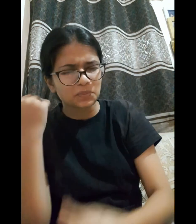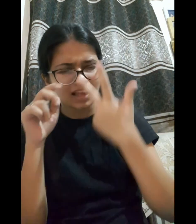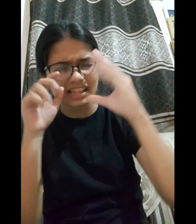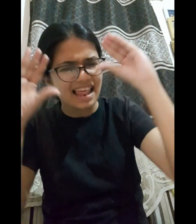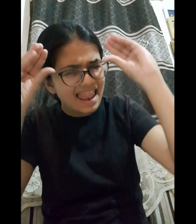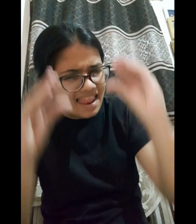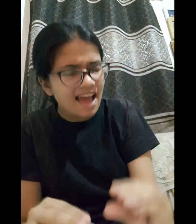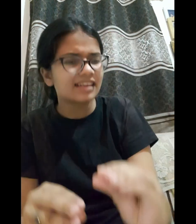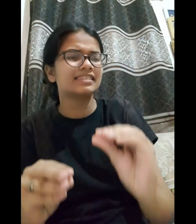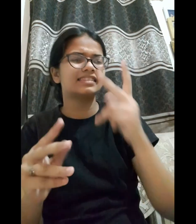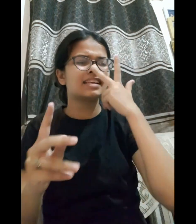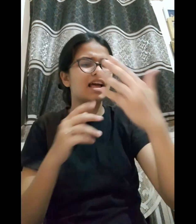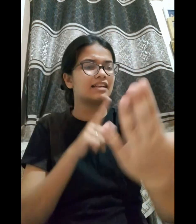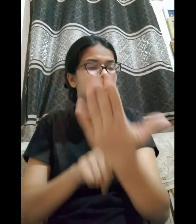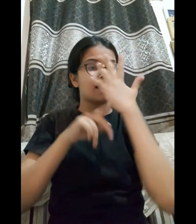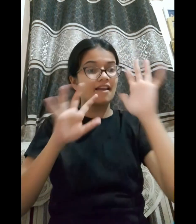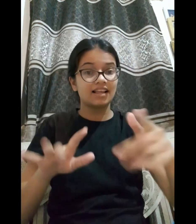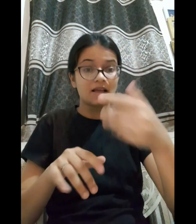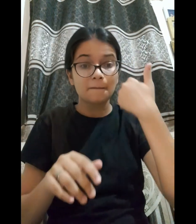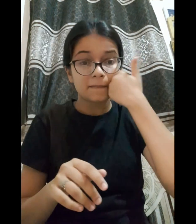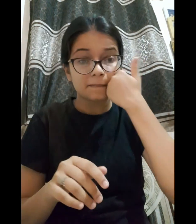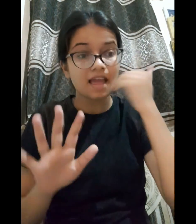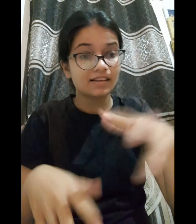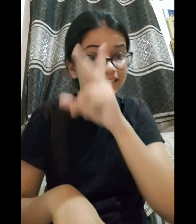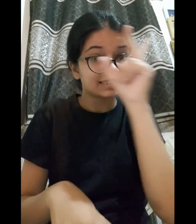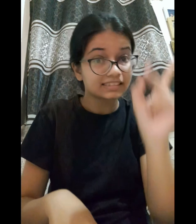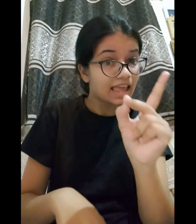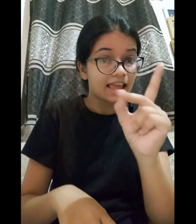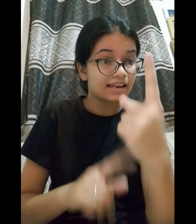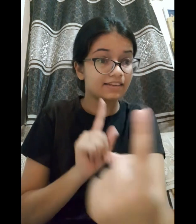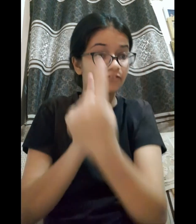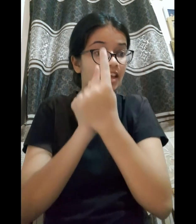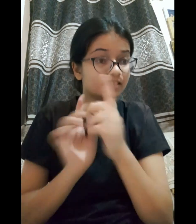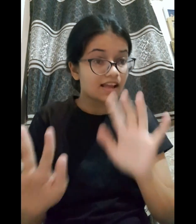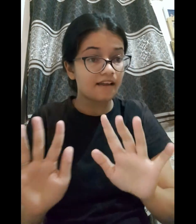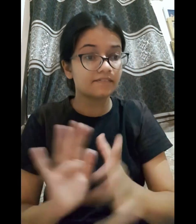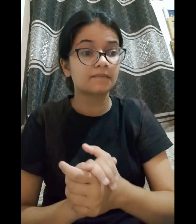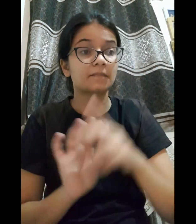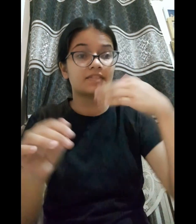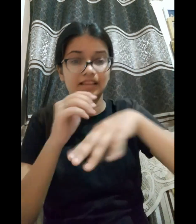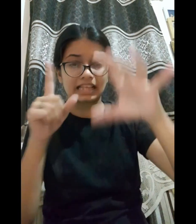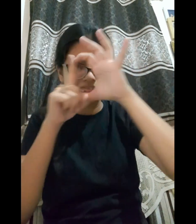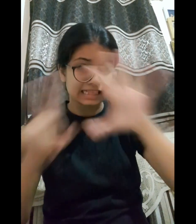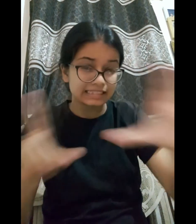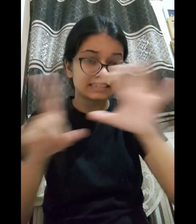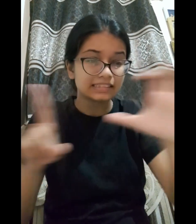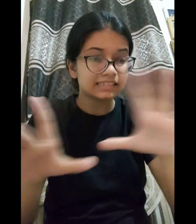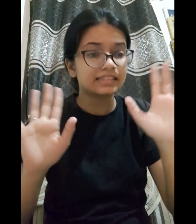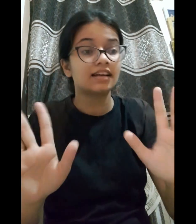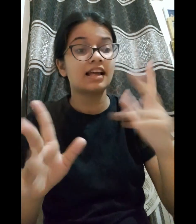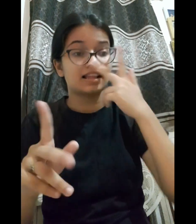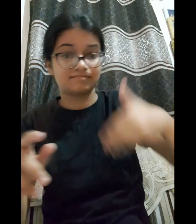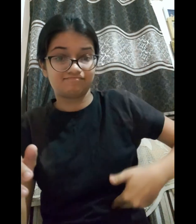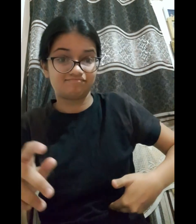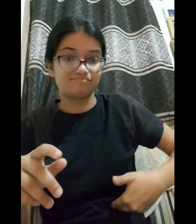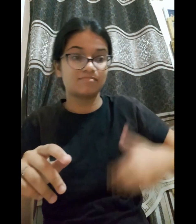well with the infection that they have in the second phase, or the complications of diabetes and kidney